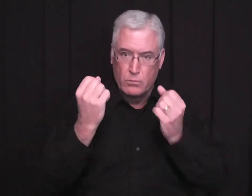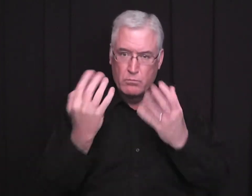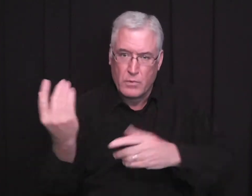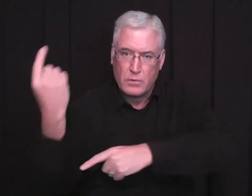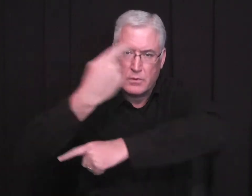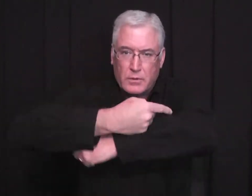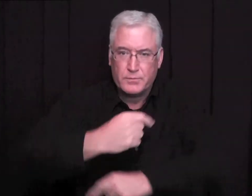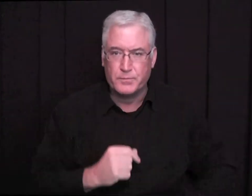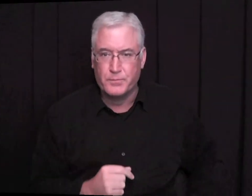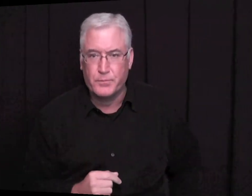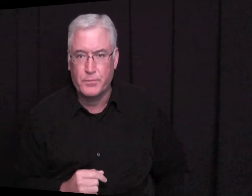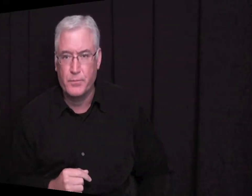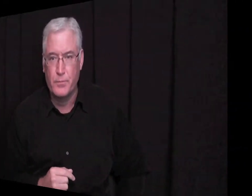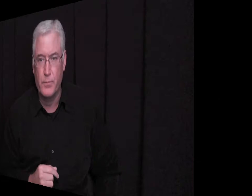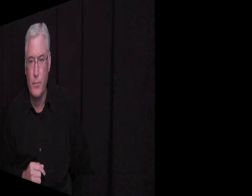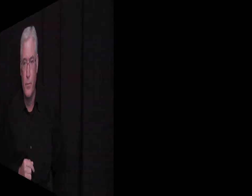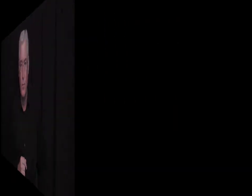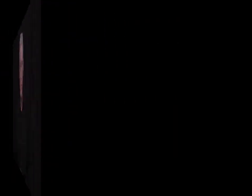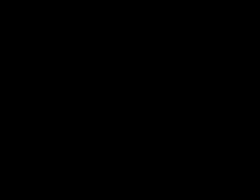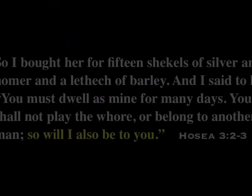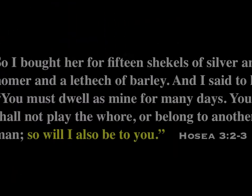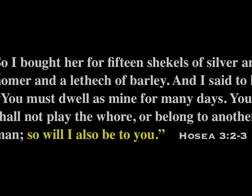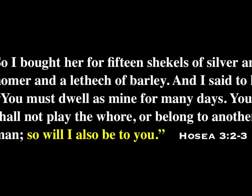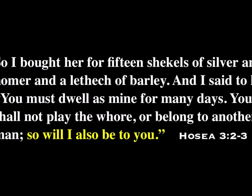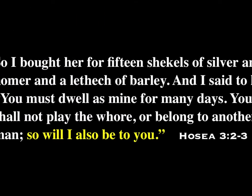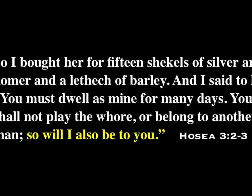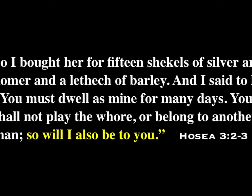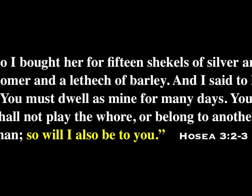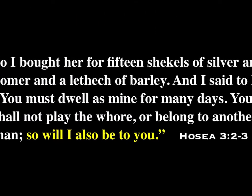There was nothing, none of this for several days.